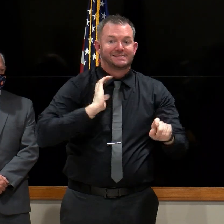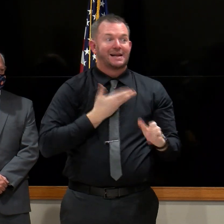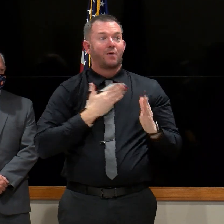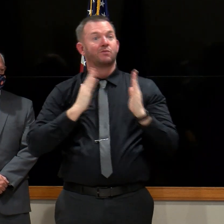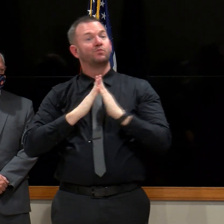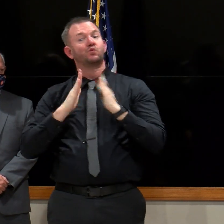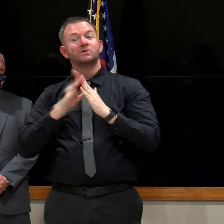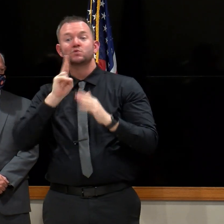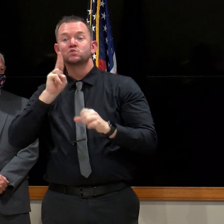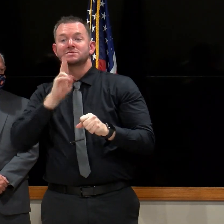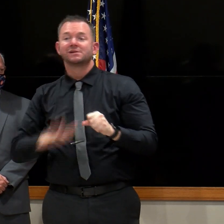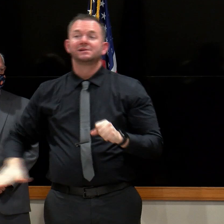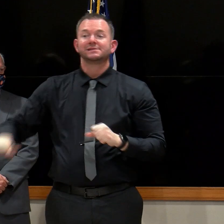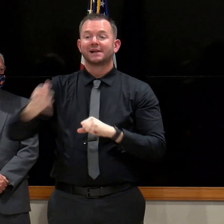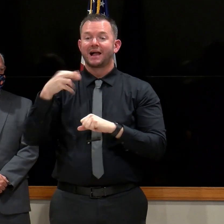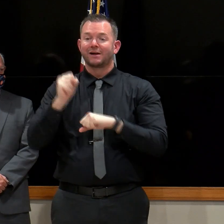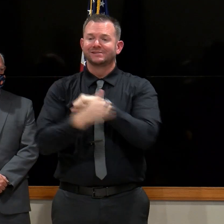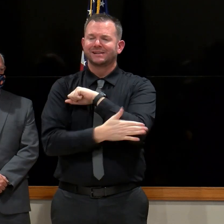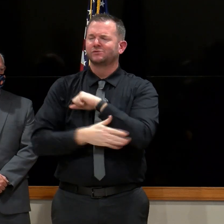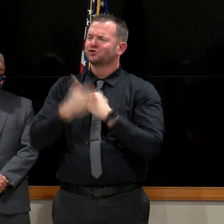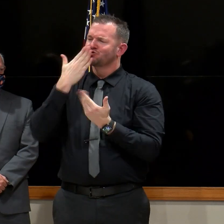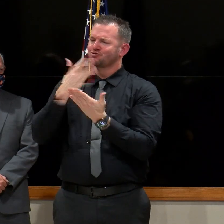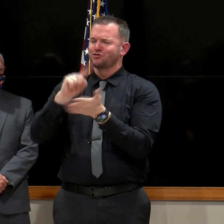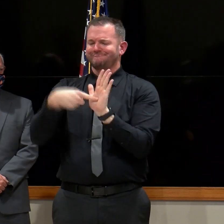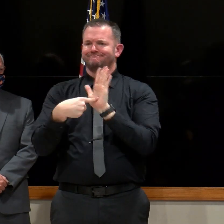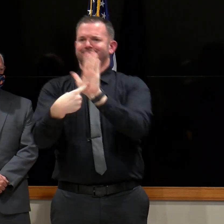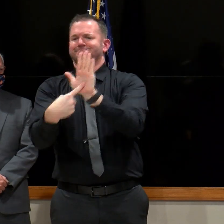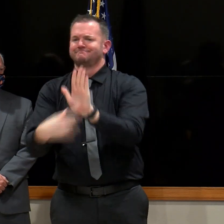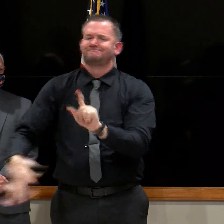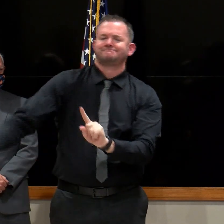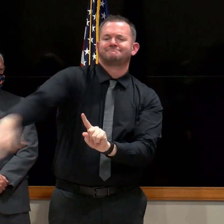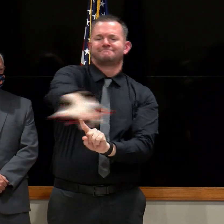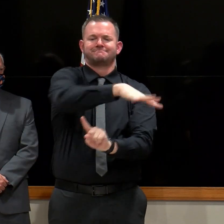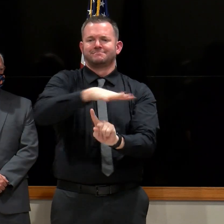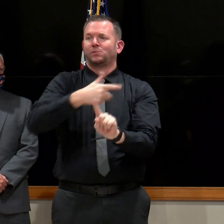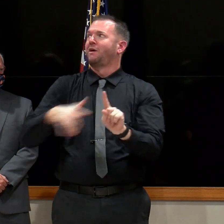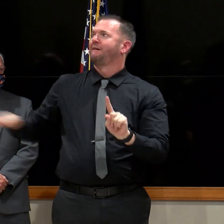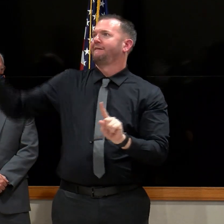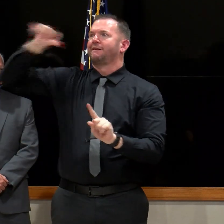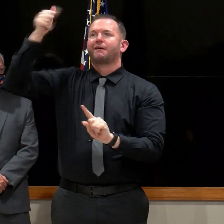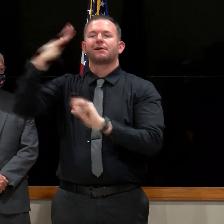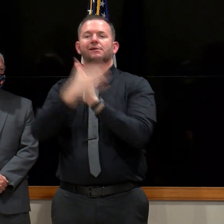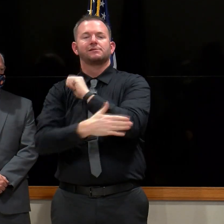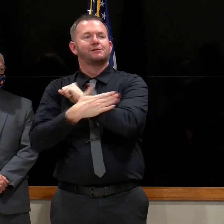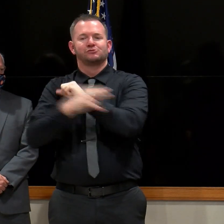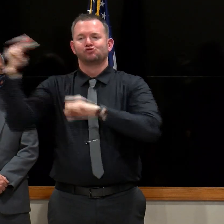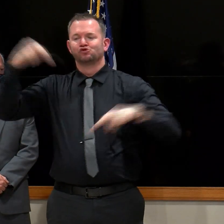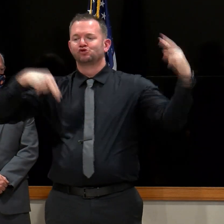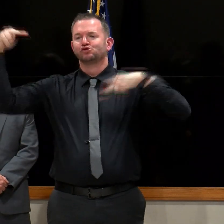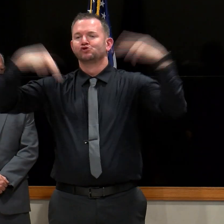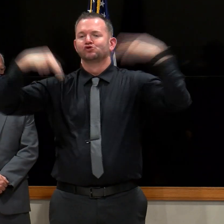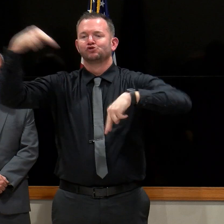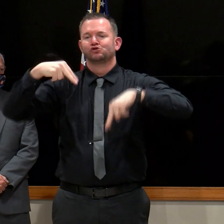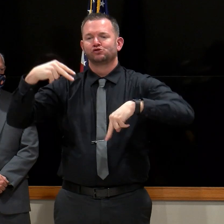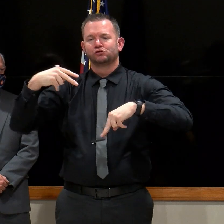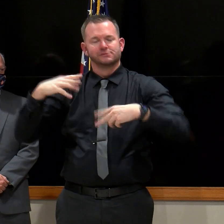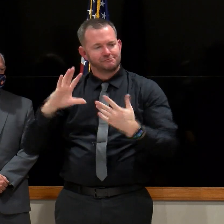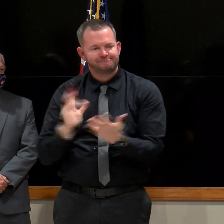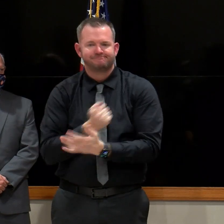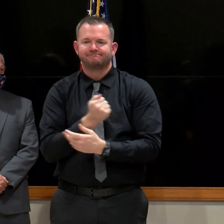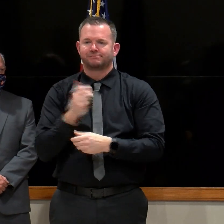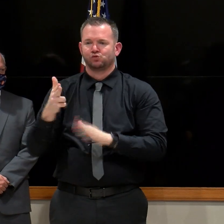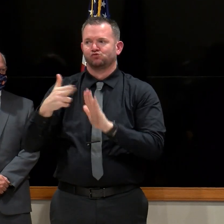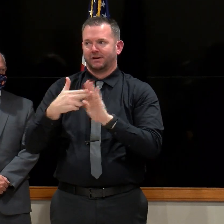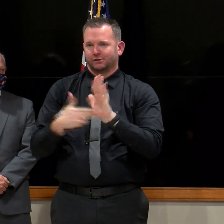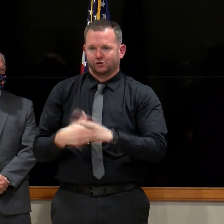charge, and in many instances, no pre-registration. I ask you to continue to do that, even right after Christmas, by